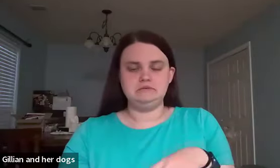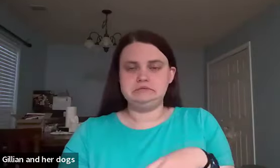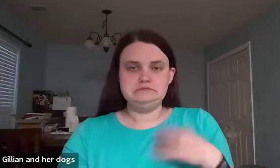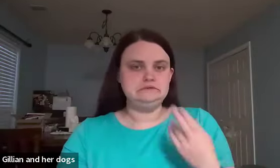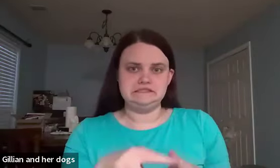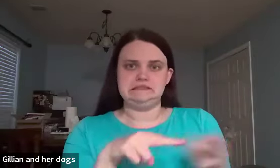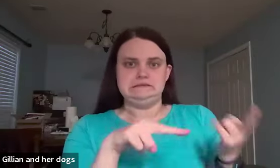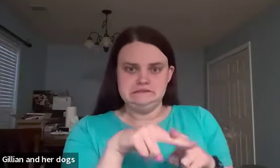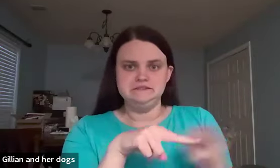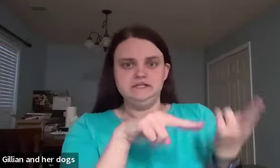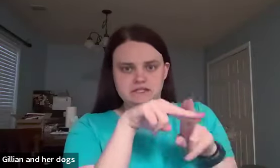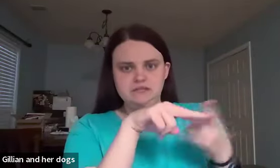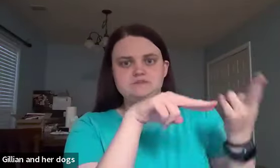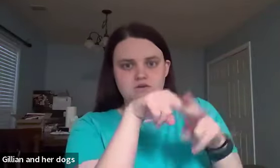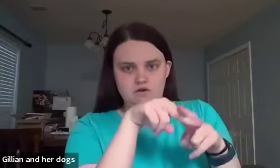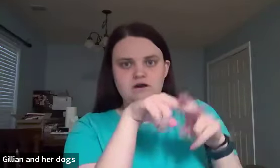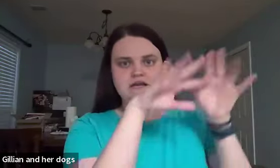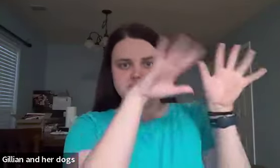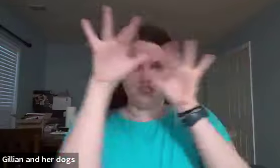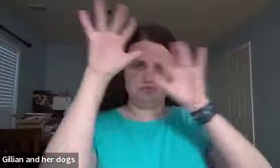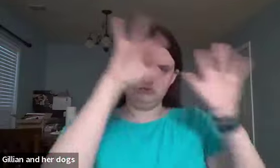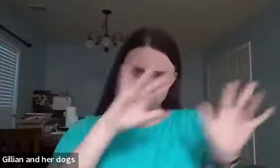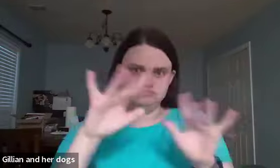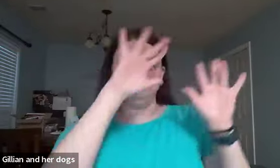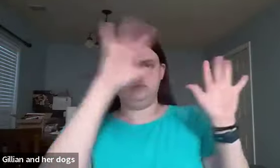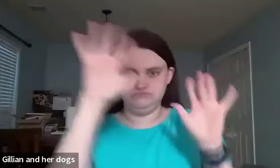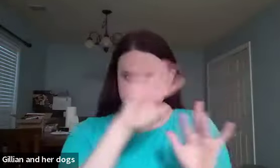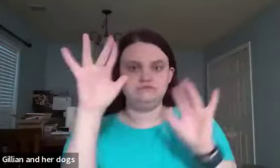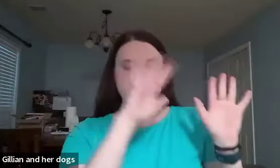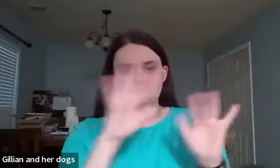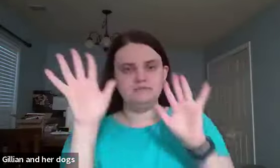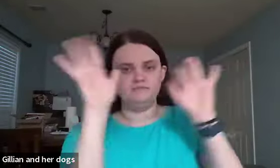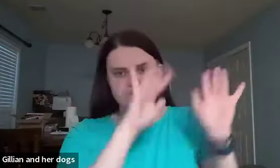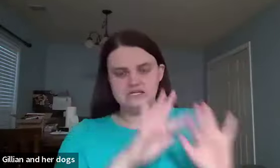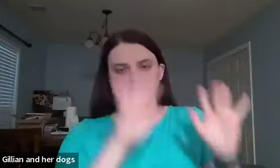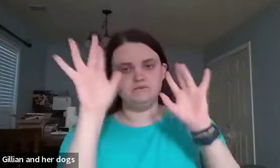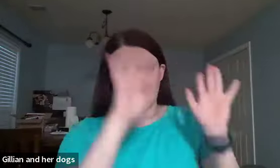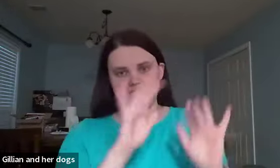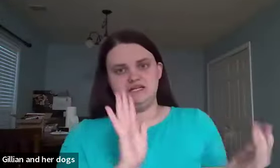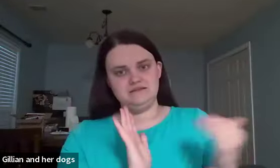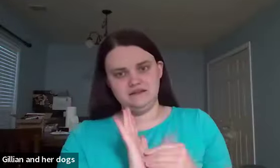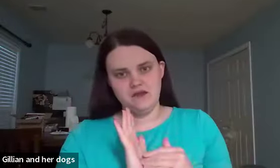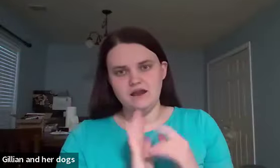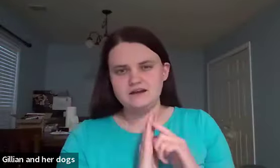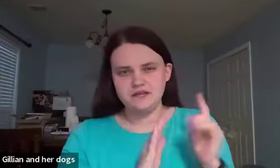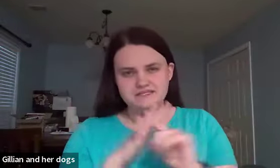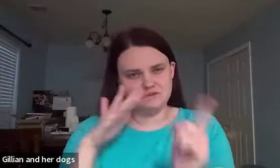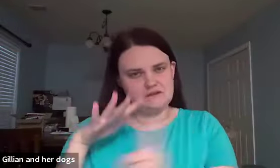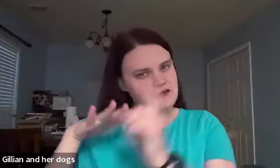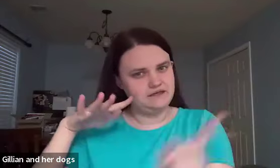like, ooh, it's like keeps on and it's just, and they might repeated the motion again like that, kind of like I did with the